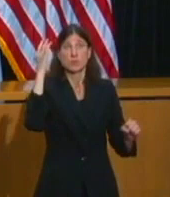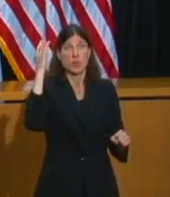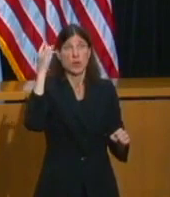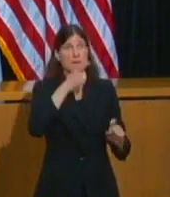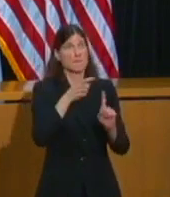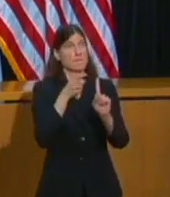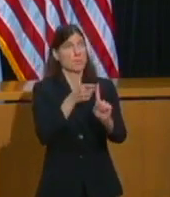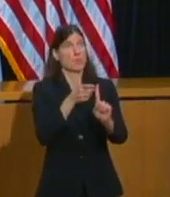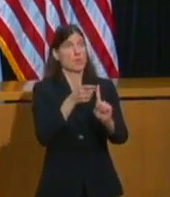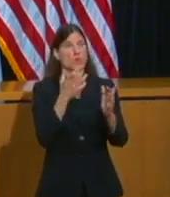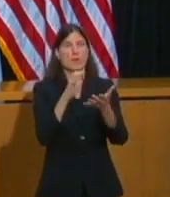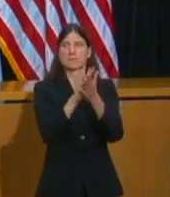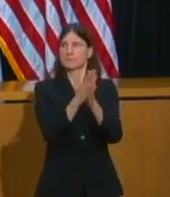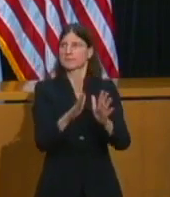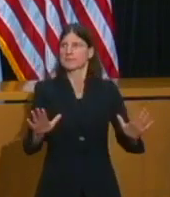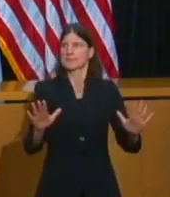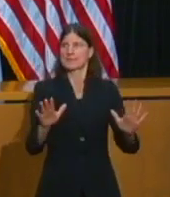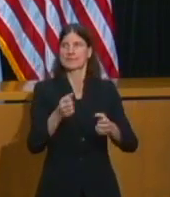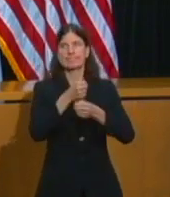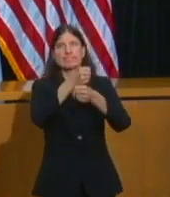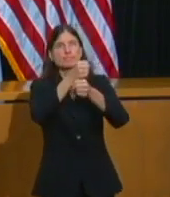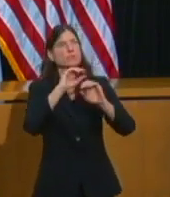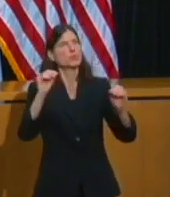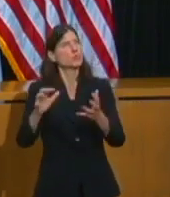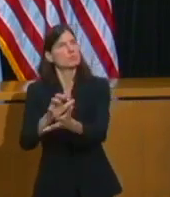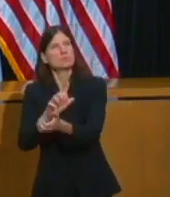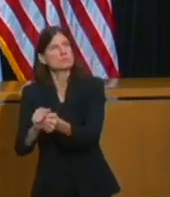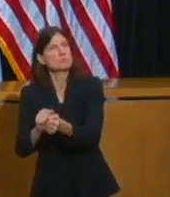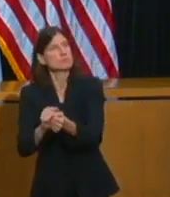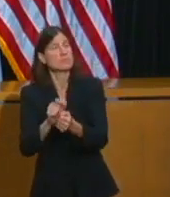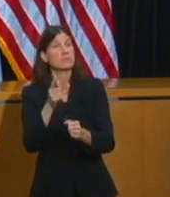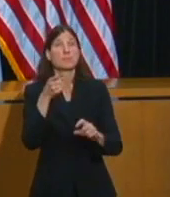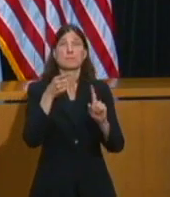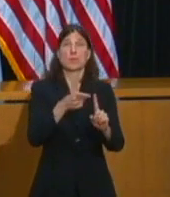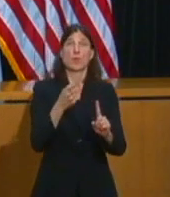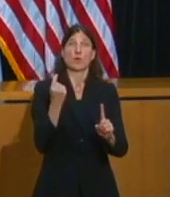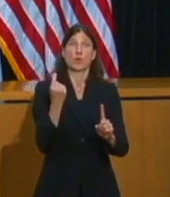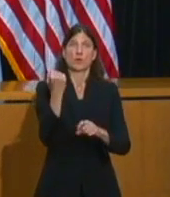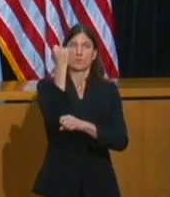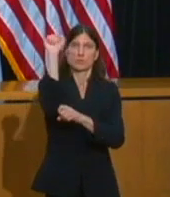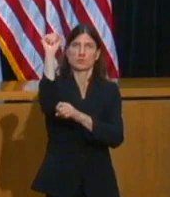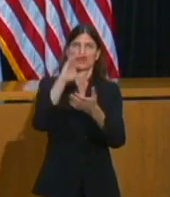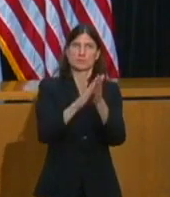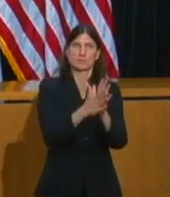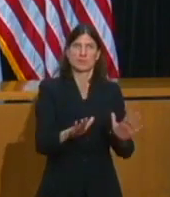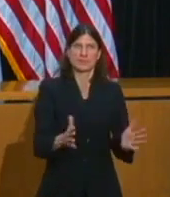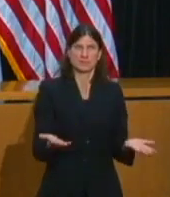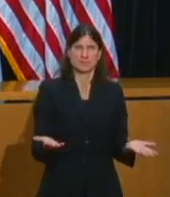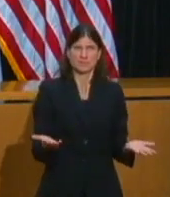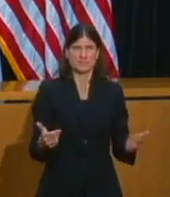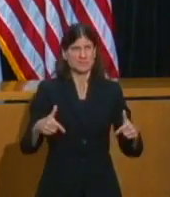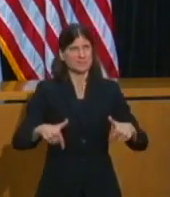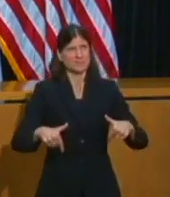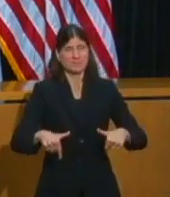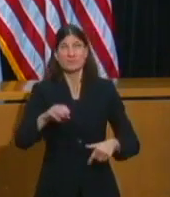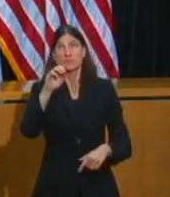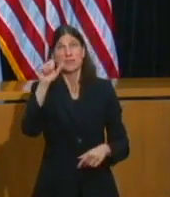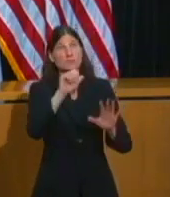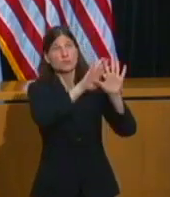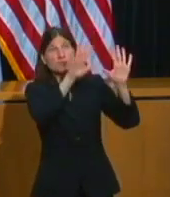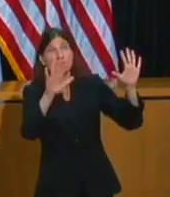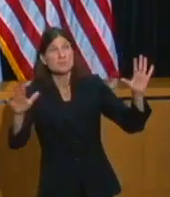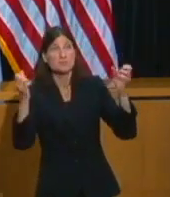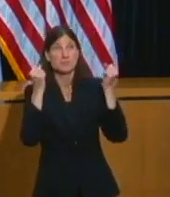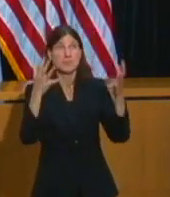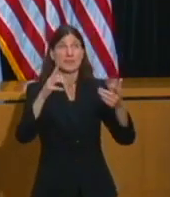obvious, I'm amazed that anybody could say anything other than that, at least here in Massachusetts. And I think that's the